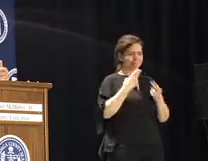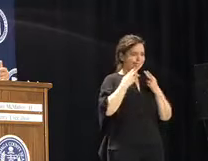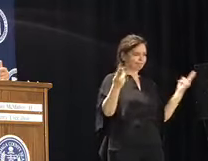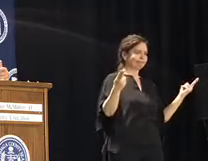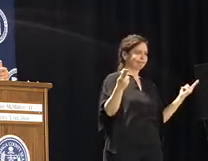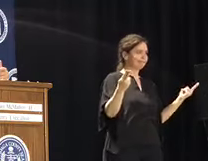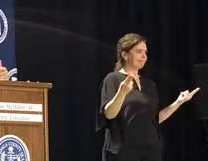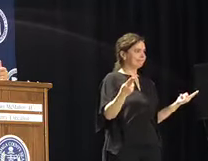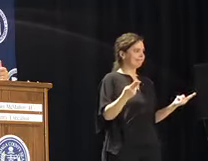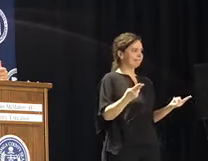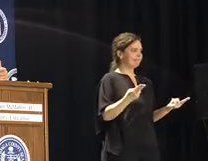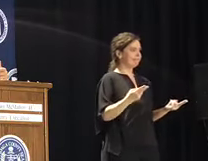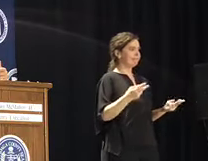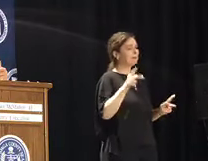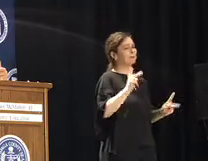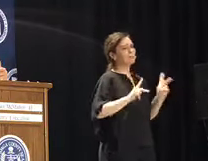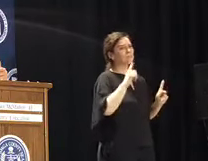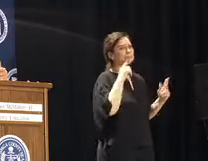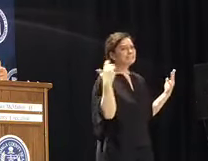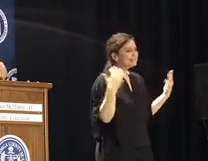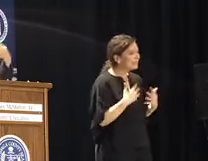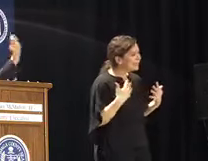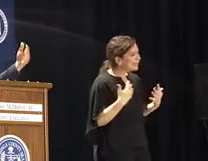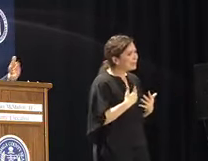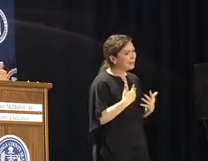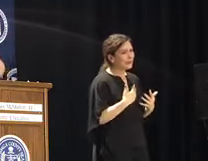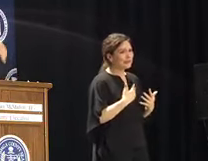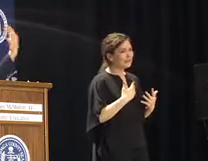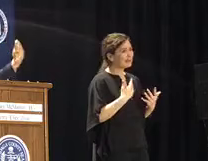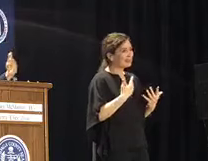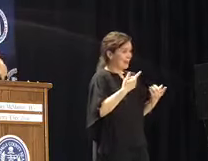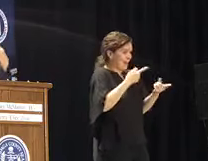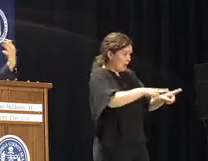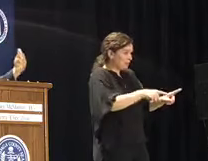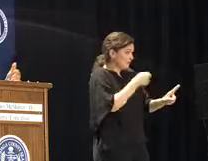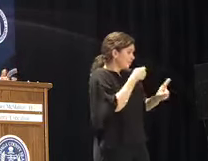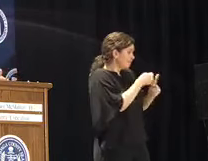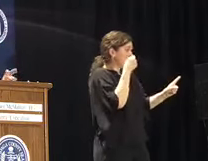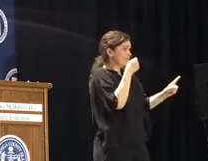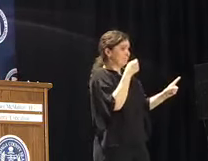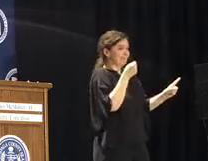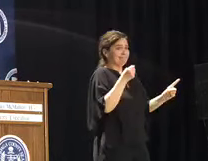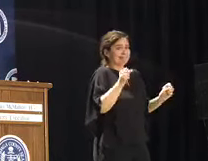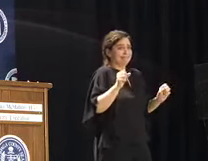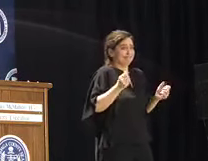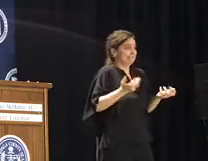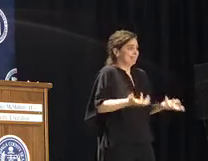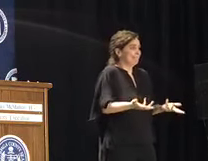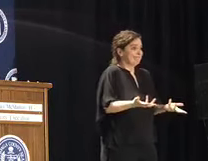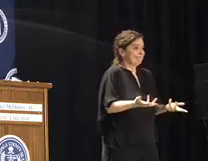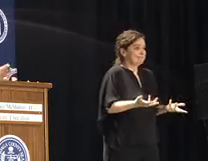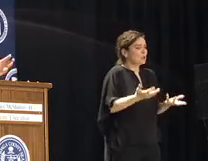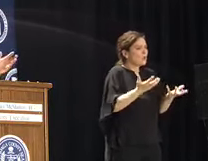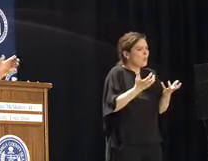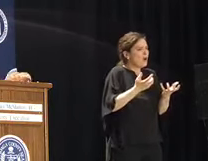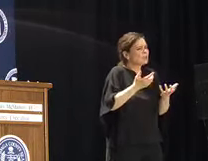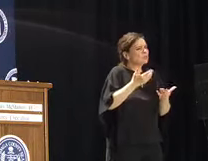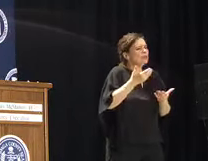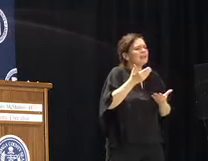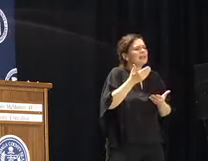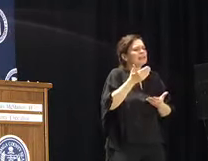scared. They don't want to really go out and tell their story. We want some people to tell their story because they're kind of